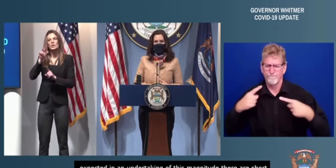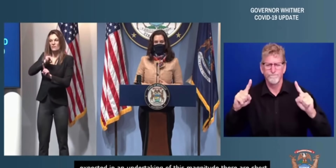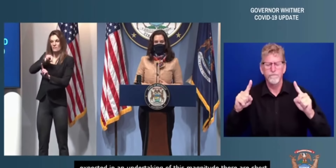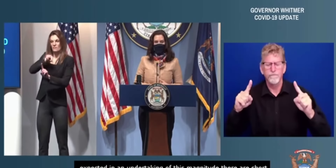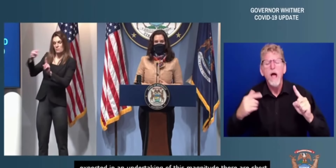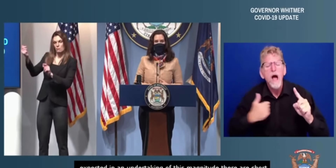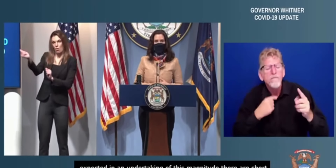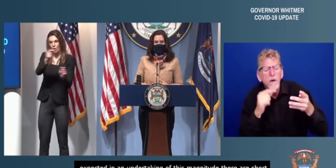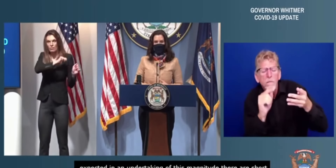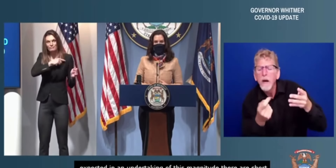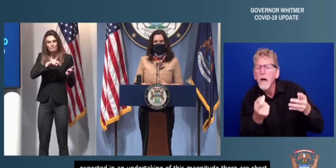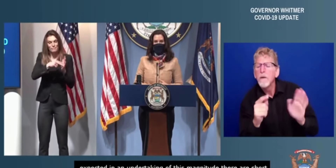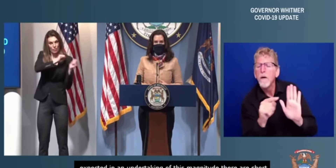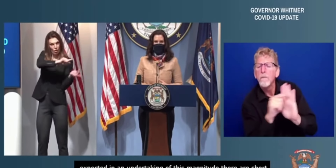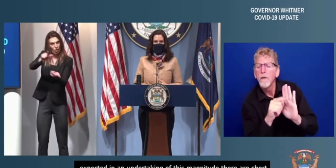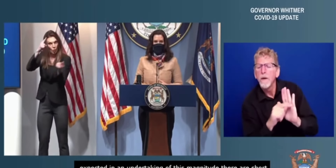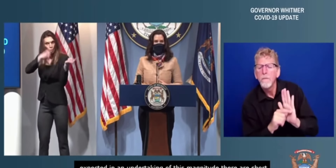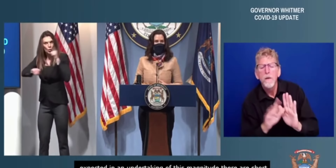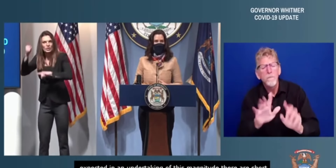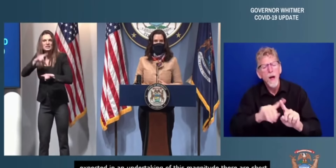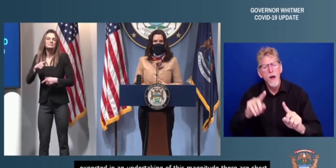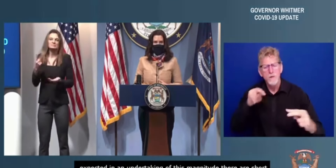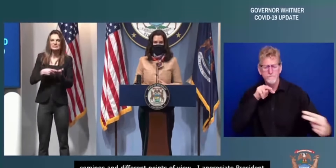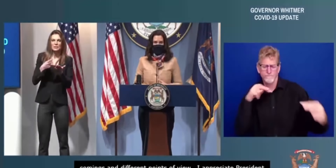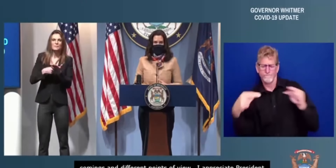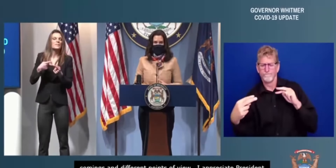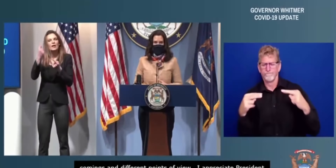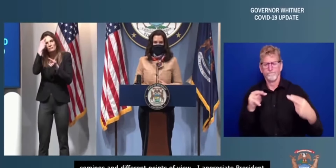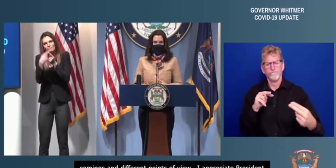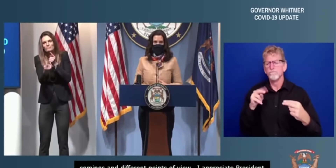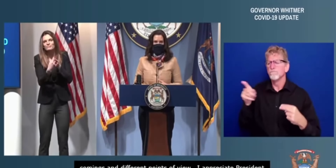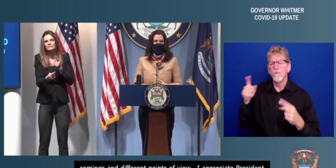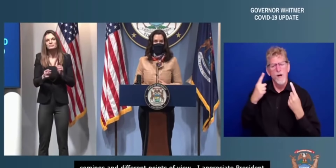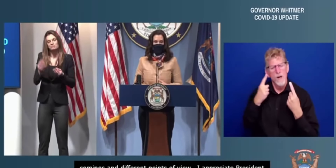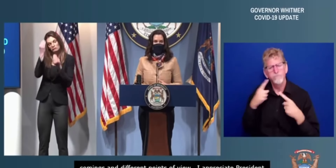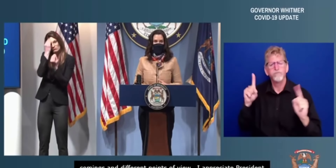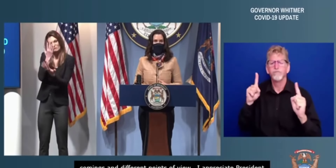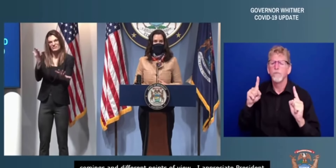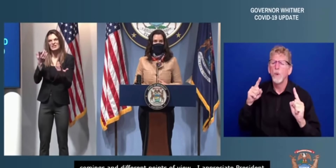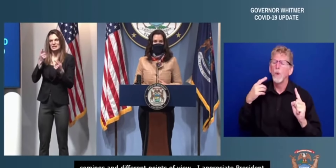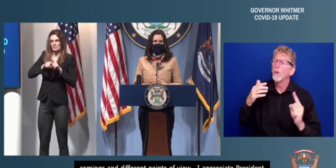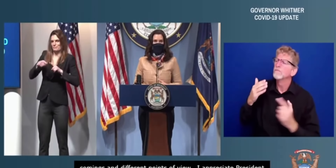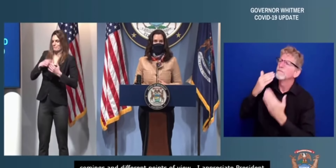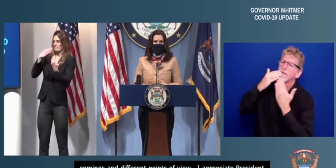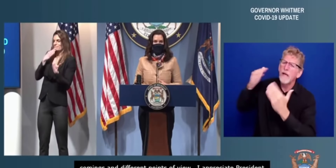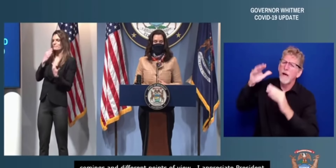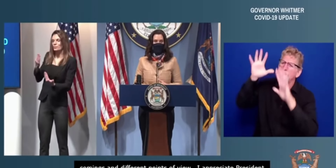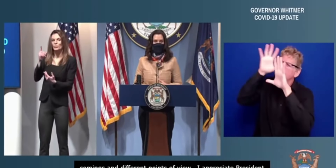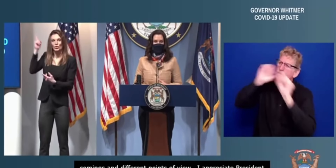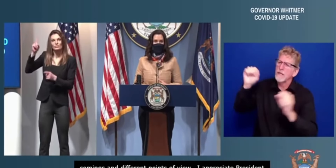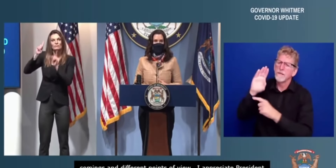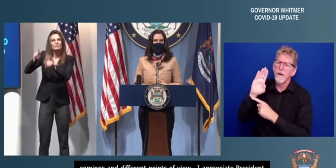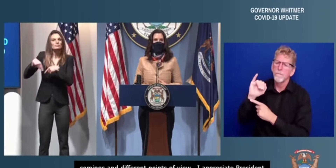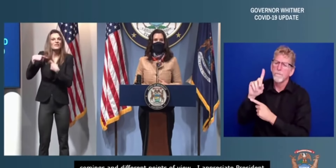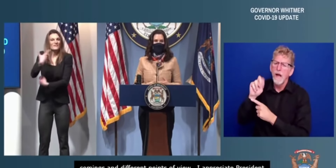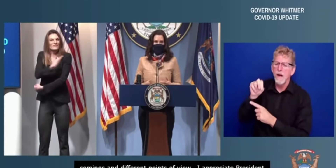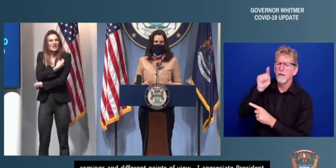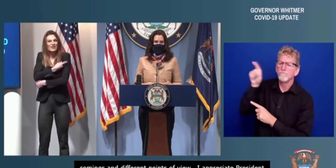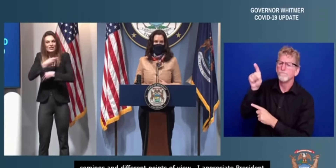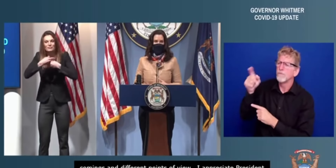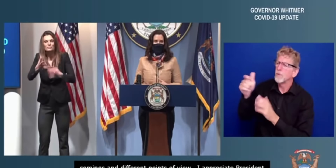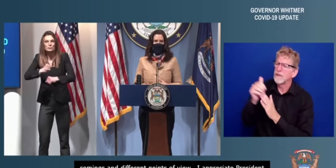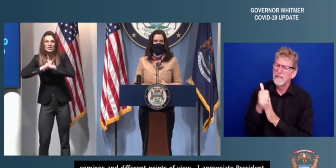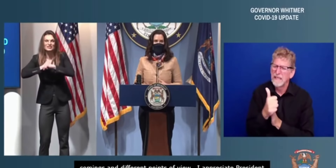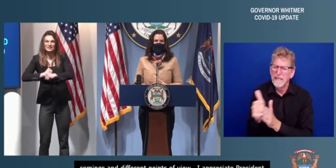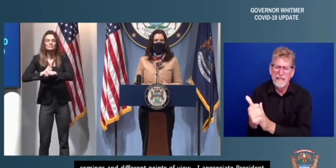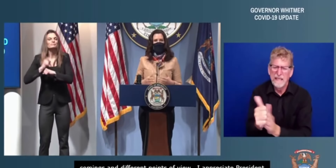President Biden's competent leadership, and we are grateful to the administration for rapidly increasing vaccination supply